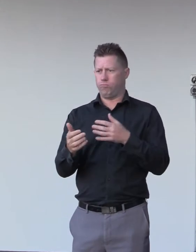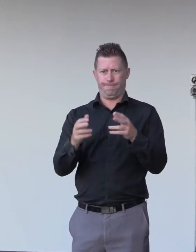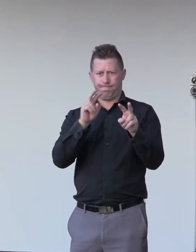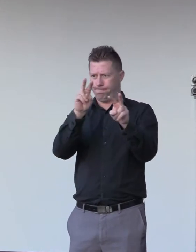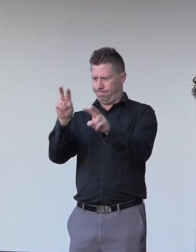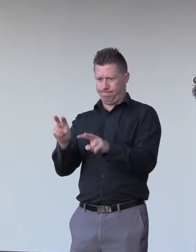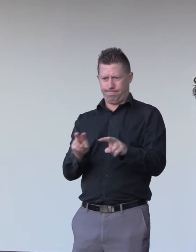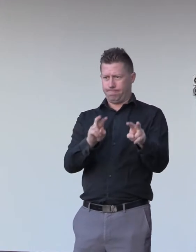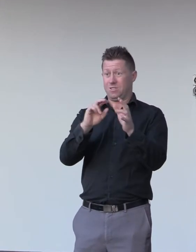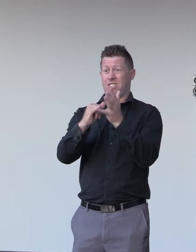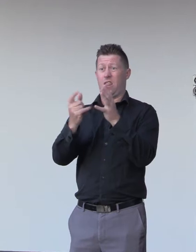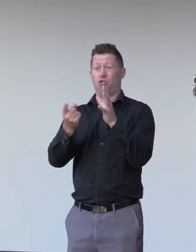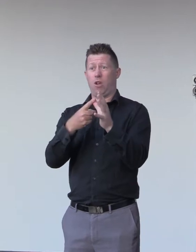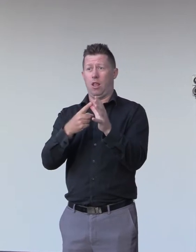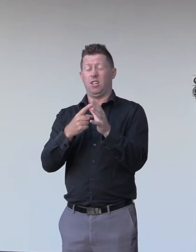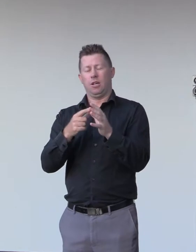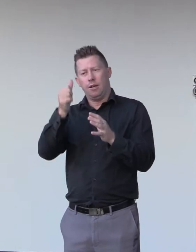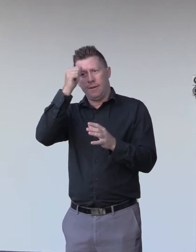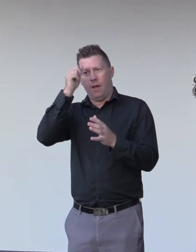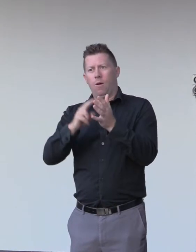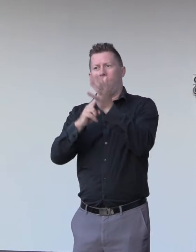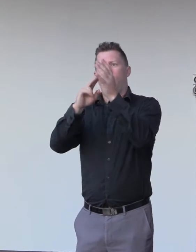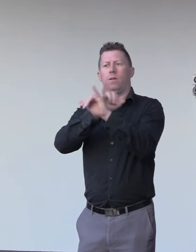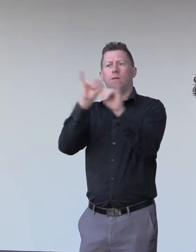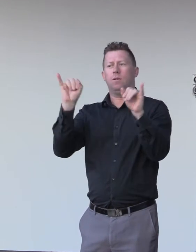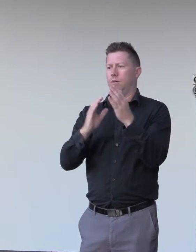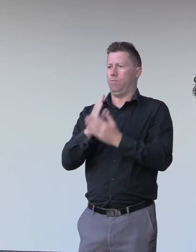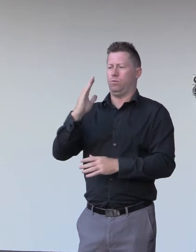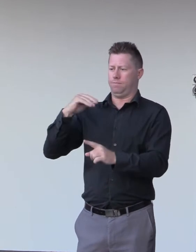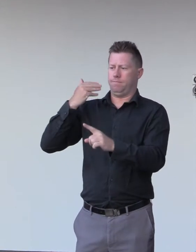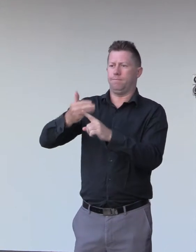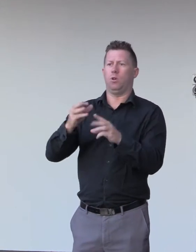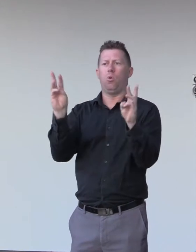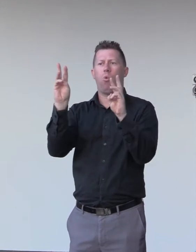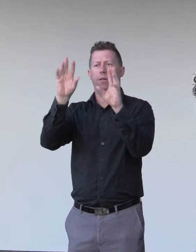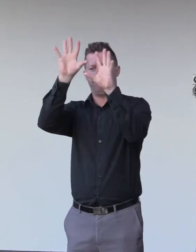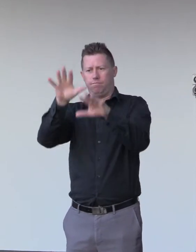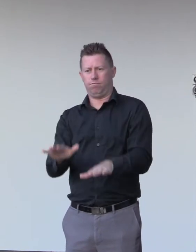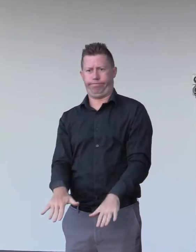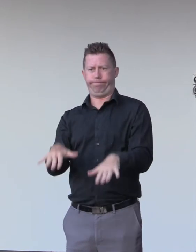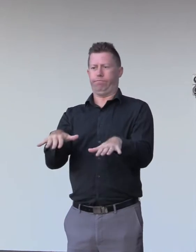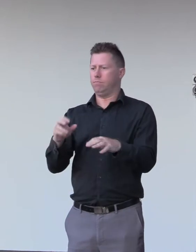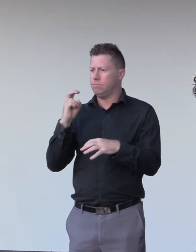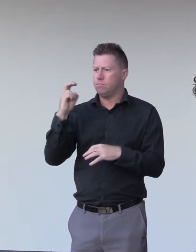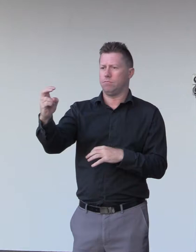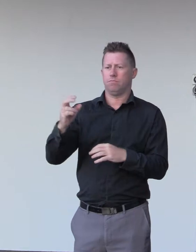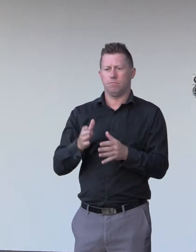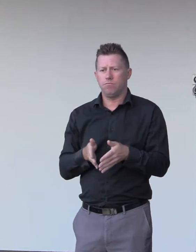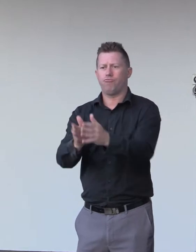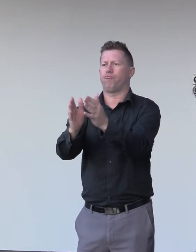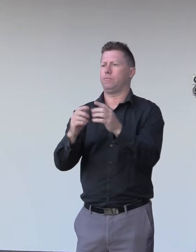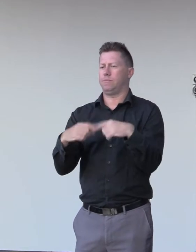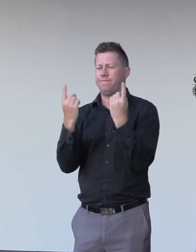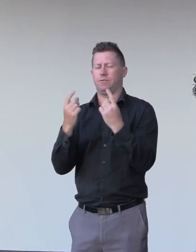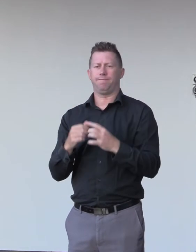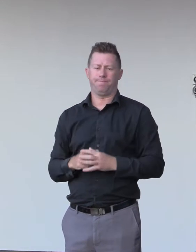the state, particularly in the north of the state, following the severe weather that we've had that's impacted our rail networks and the